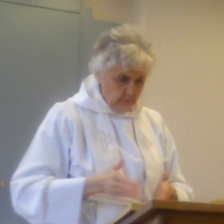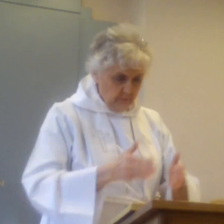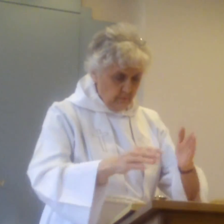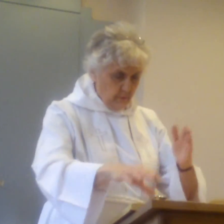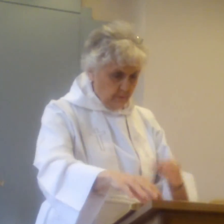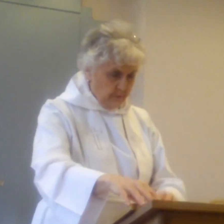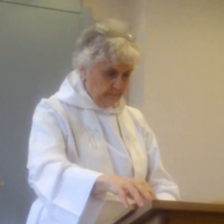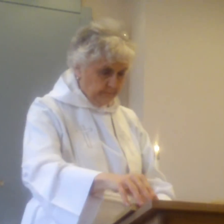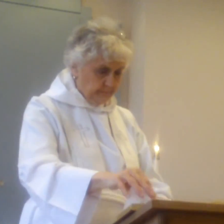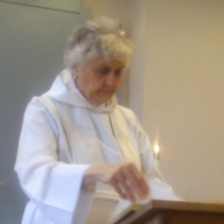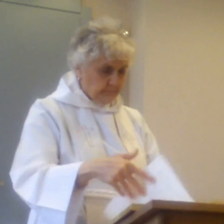road.